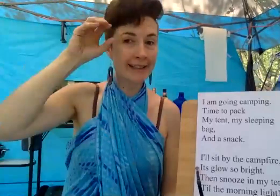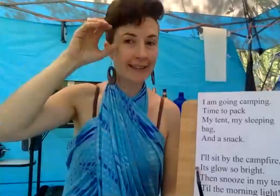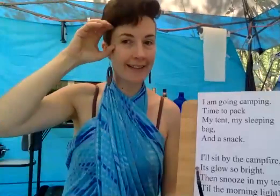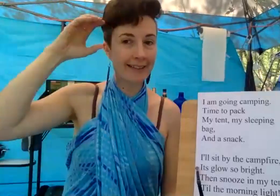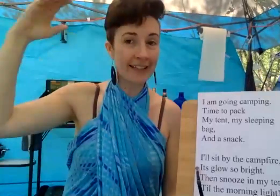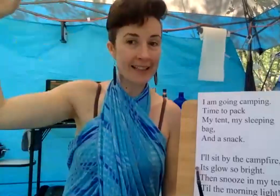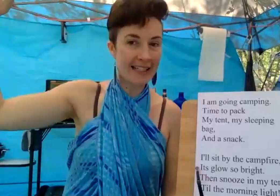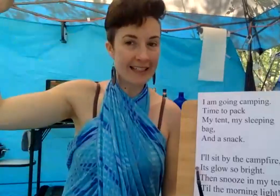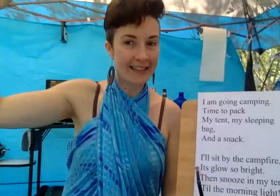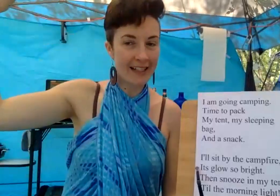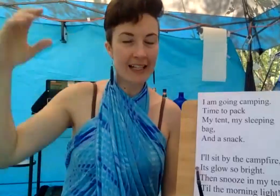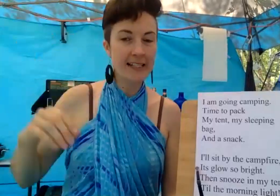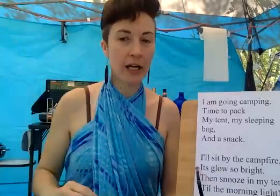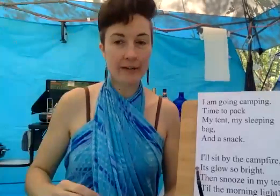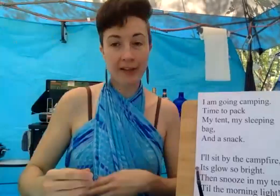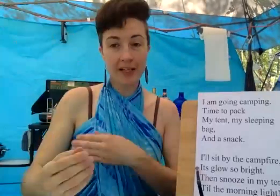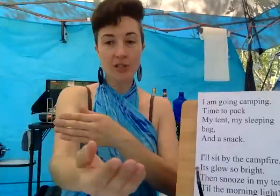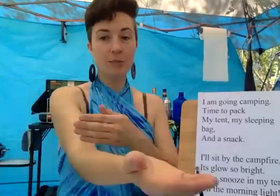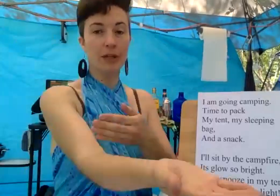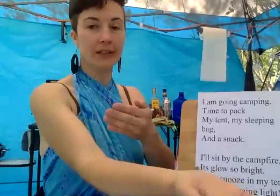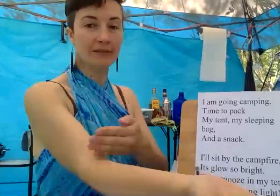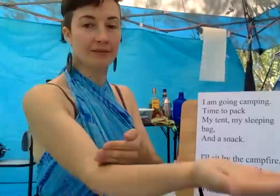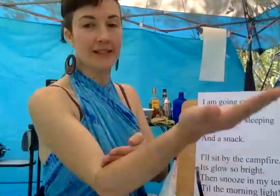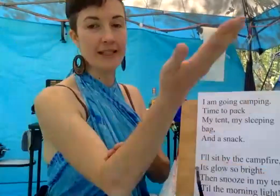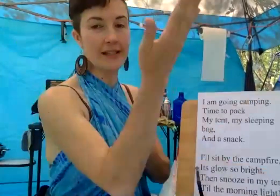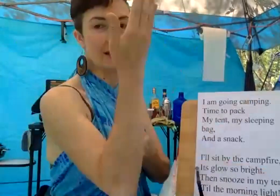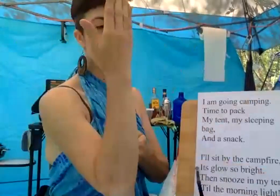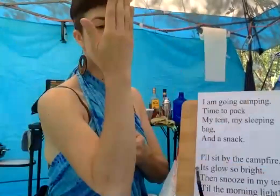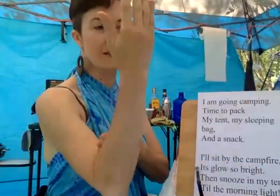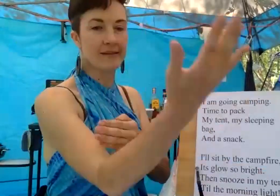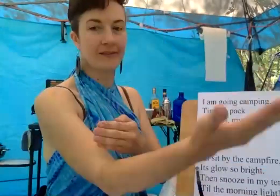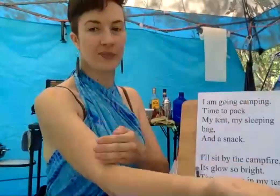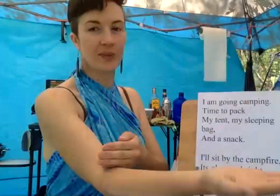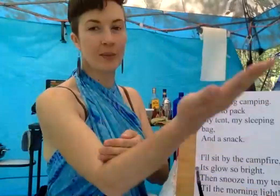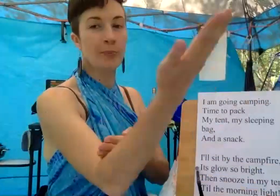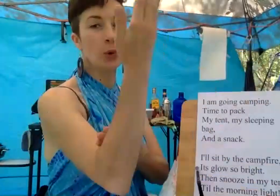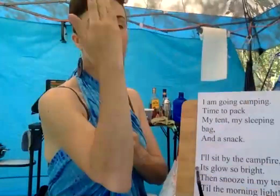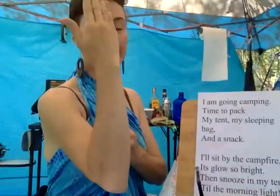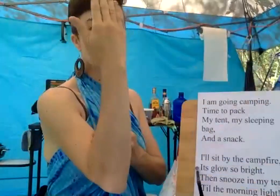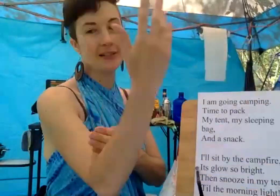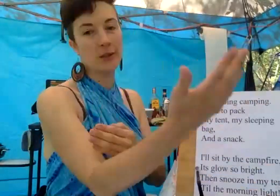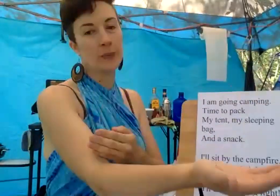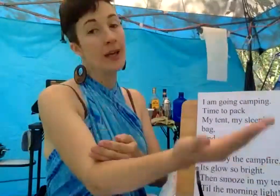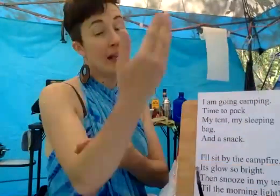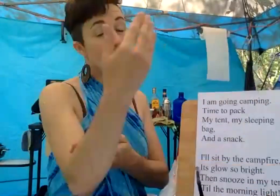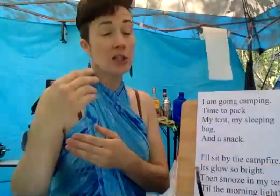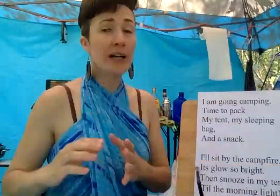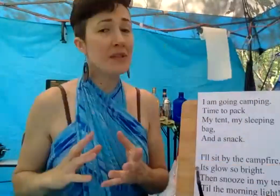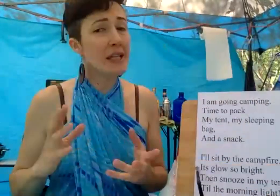morning light. Sorry, forgot to show you morning. It's like the sun rising, morning. So, and again, you don't have to sign